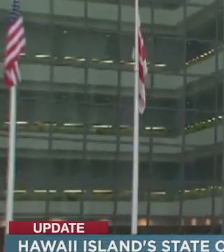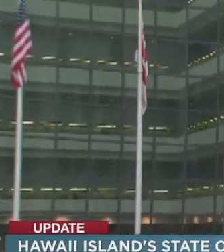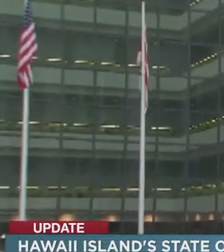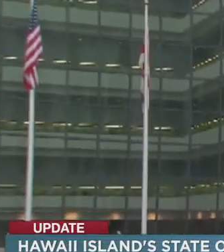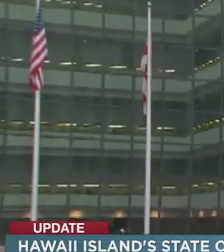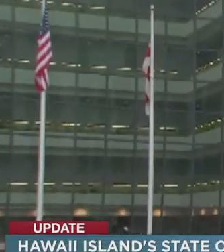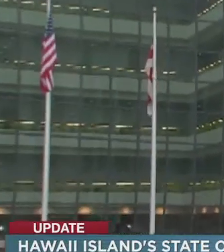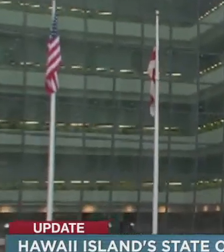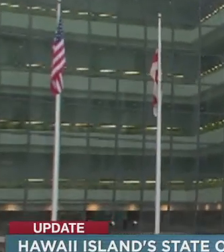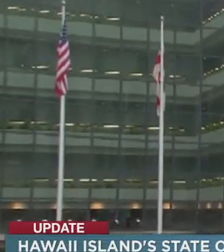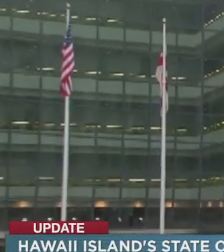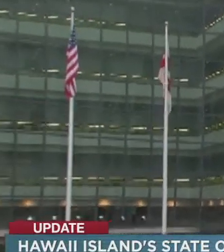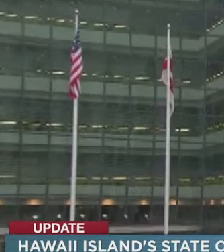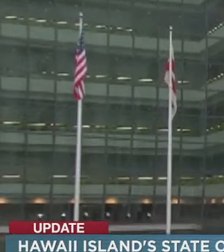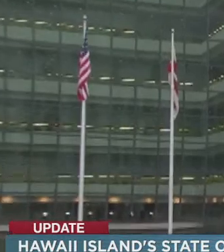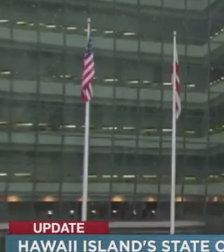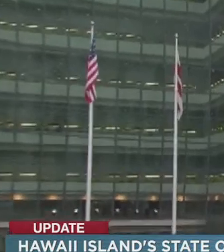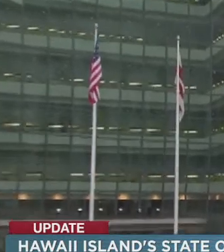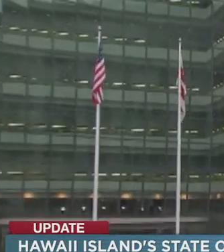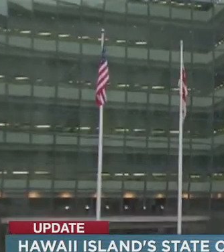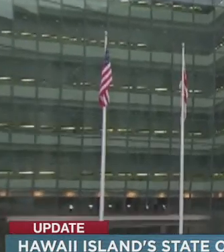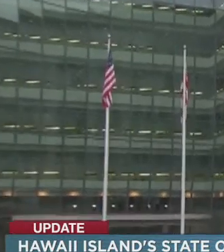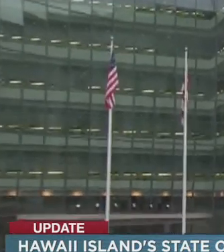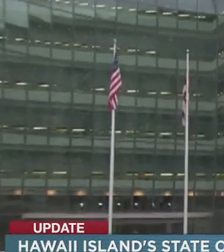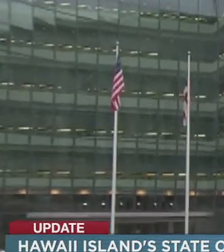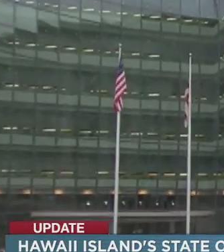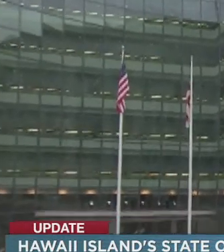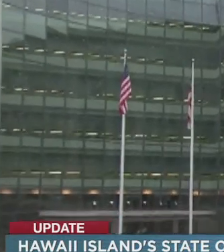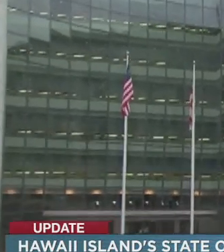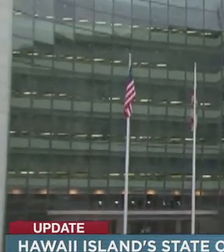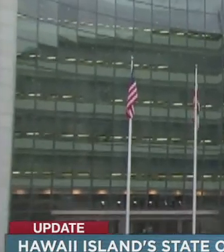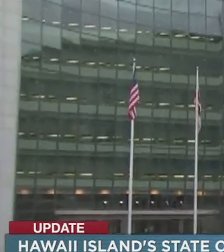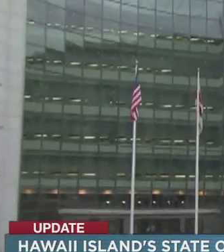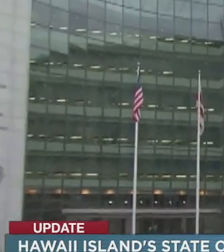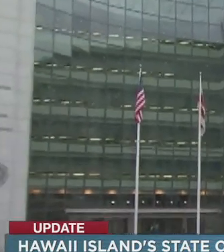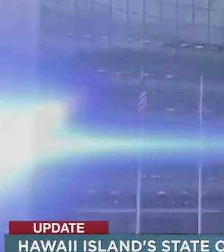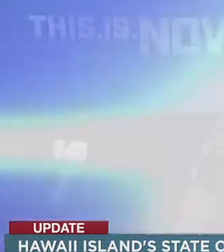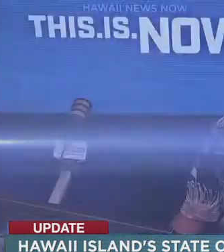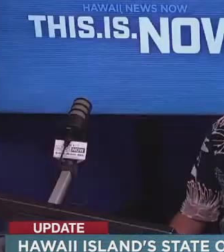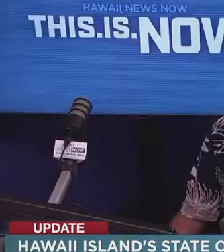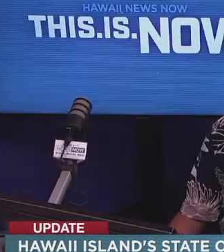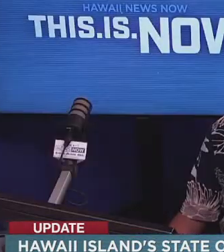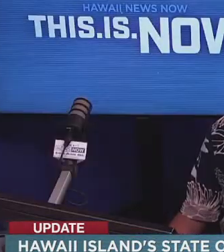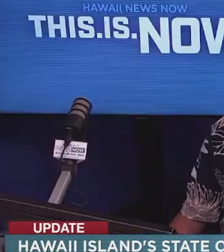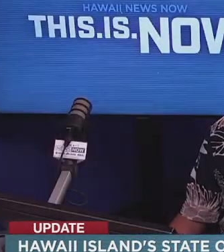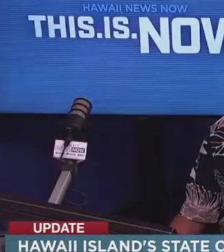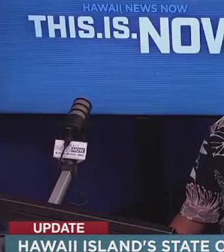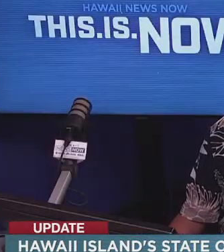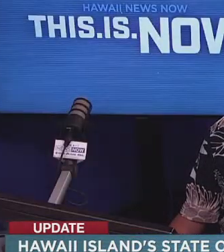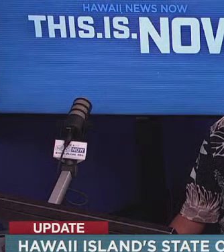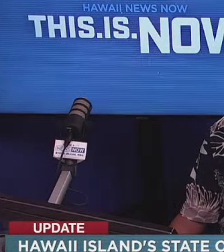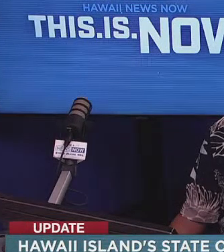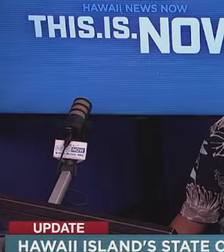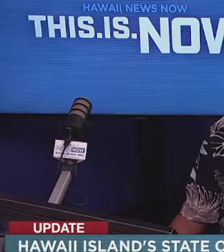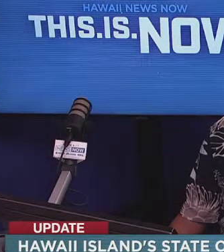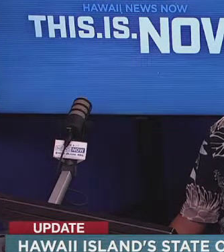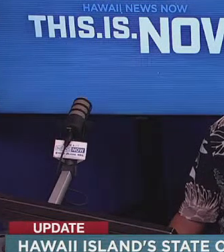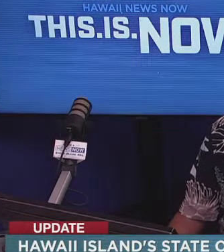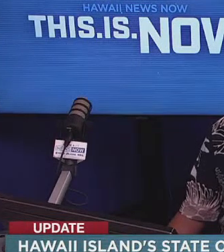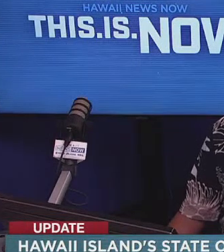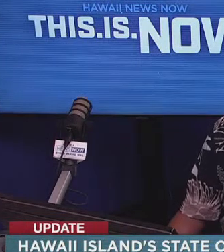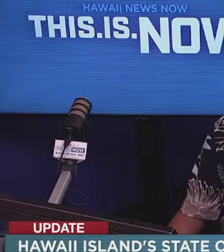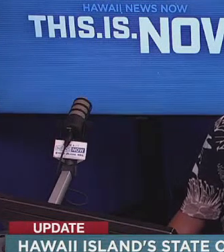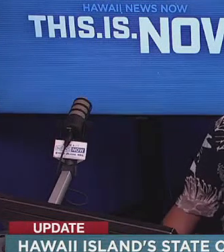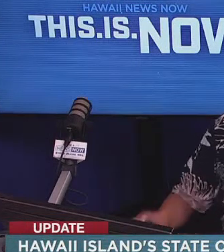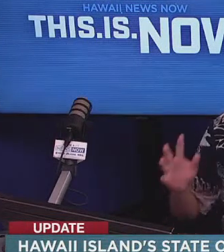for any misconduct amid the recent banking turmoil. In Washington, I'm Karen K5. A near record low unemployment rate, a